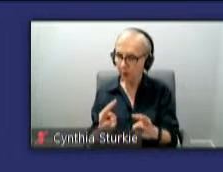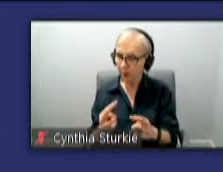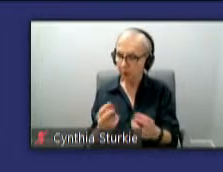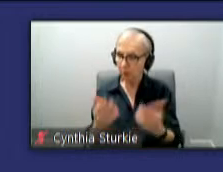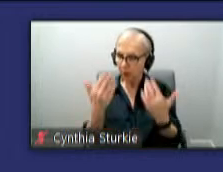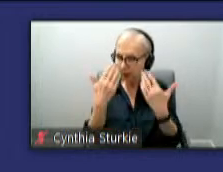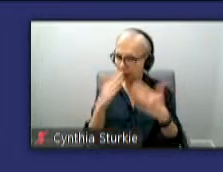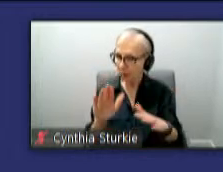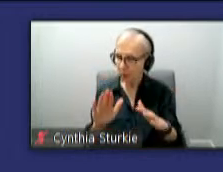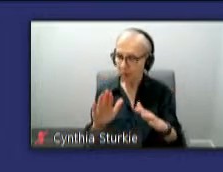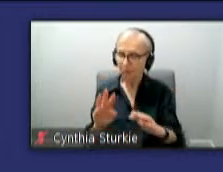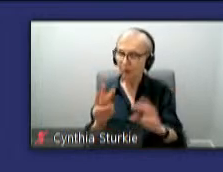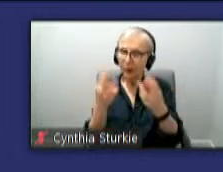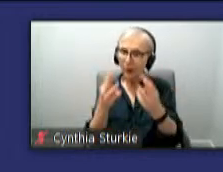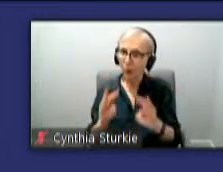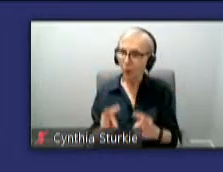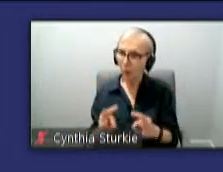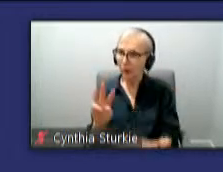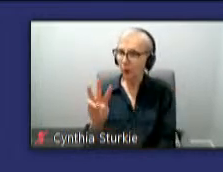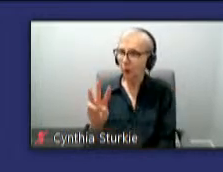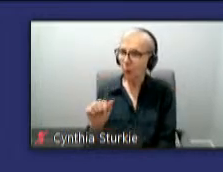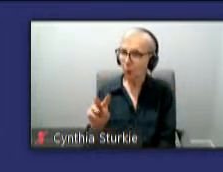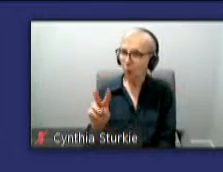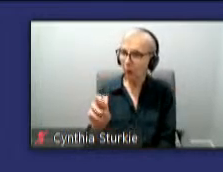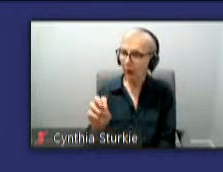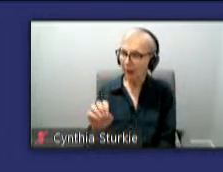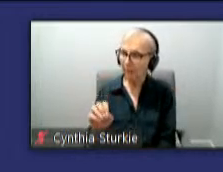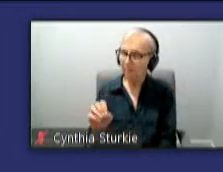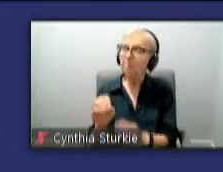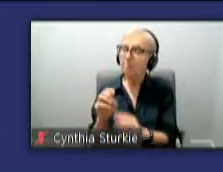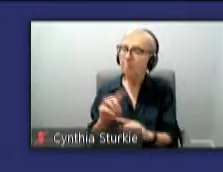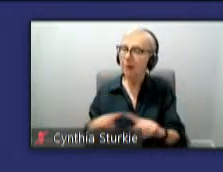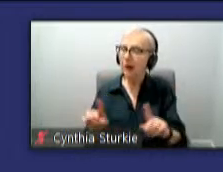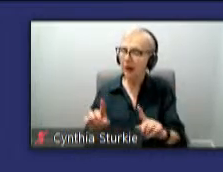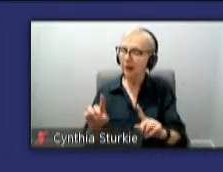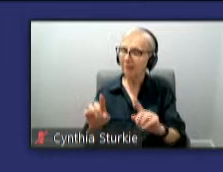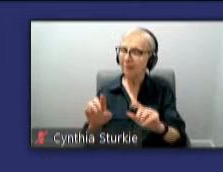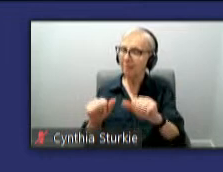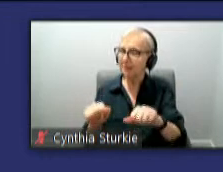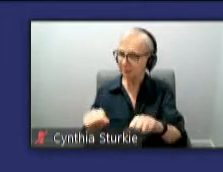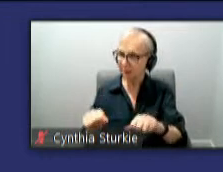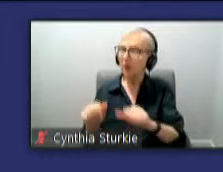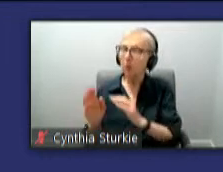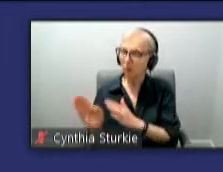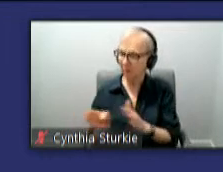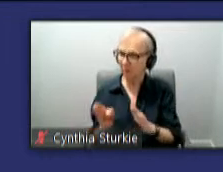wave. But these are our scenarios that we are planning for and will be ready for.